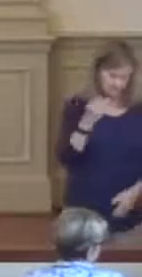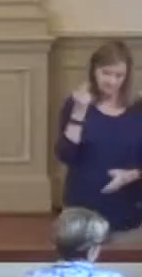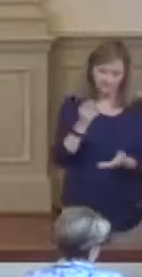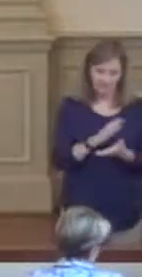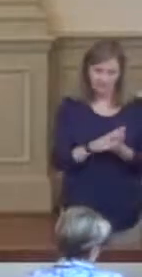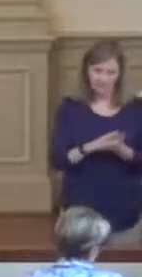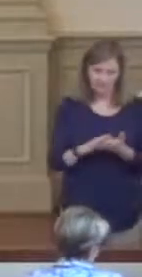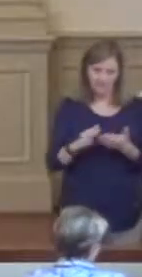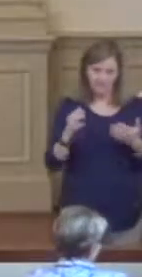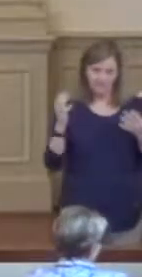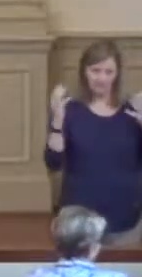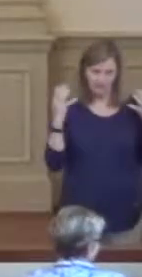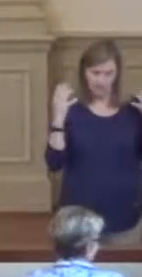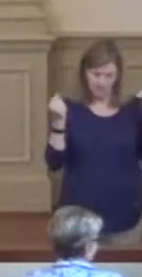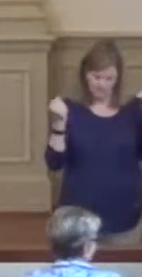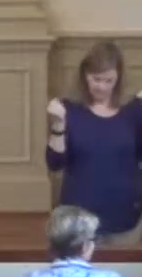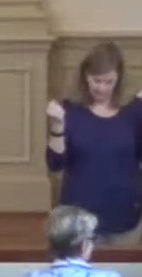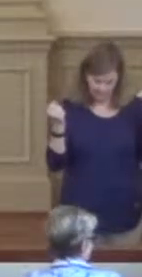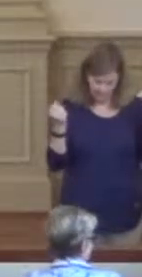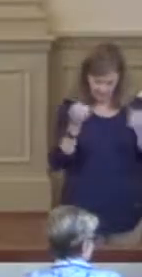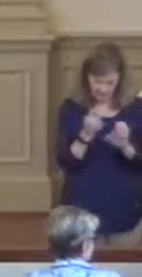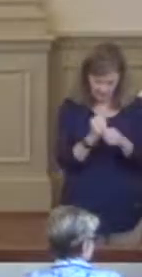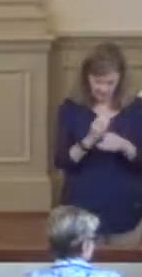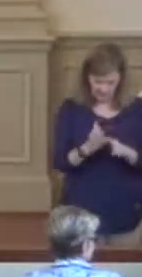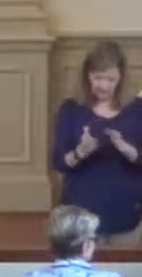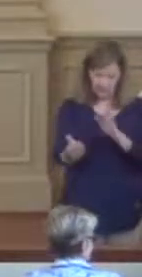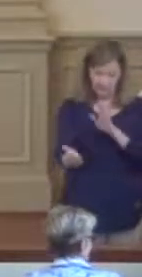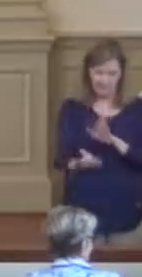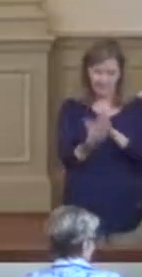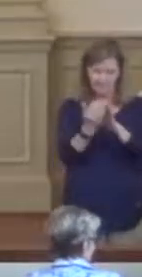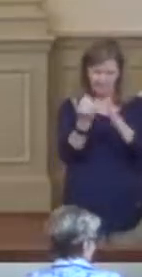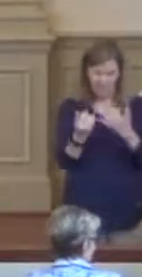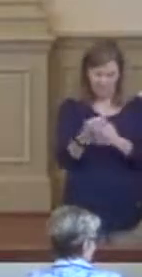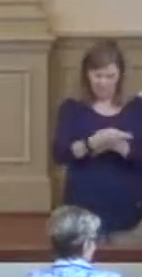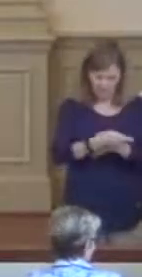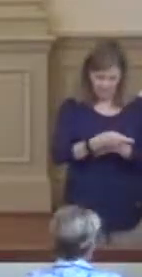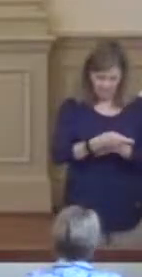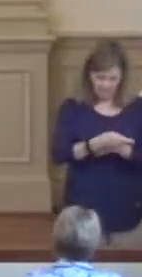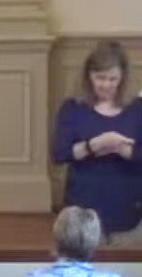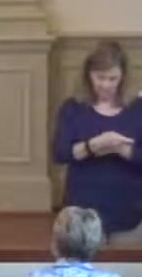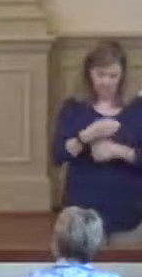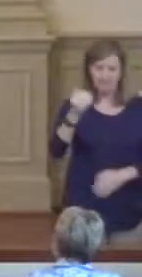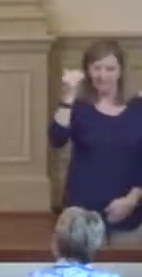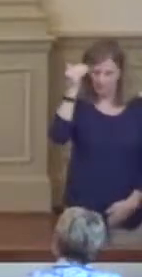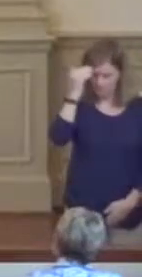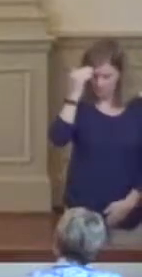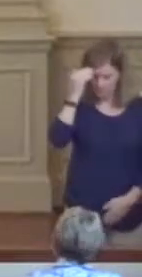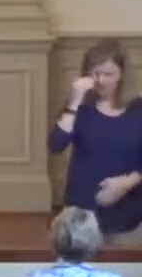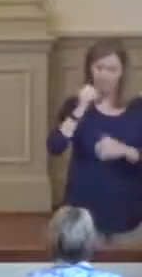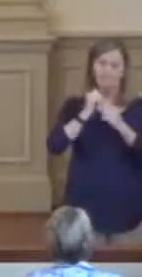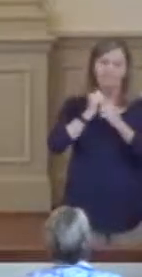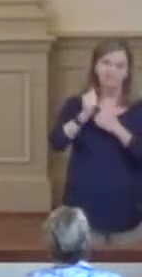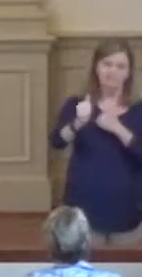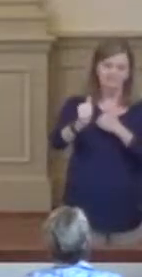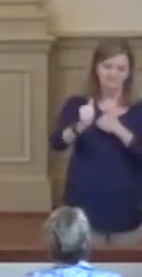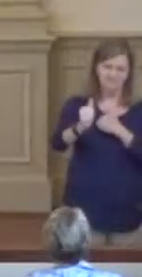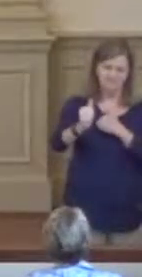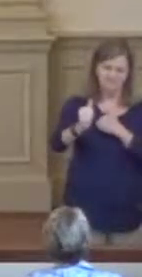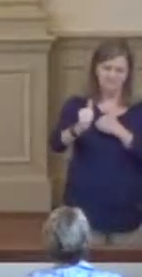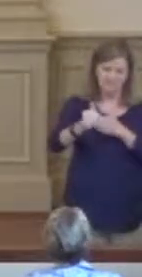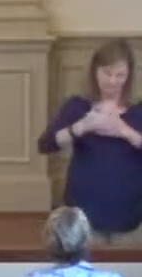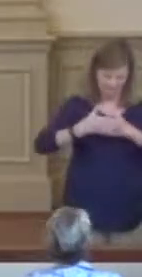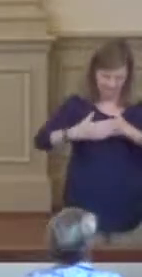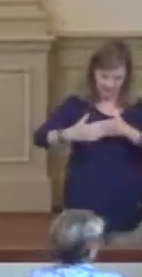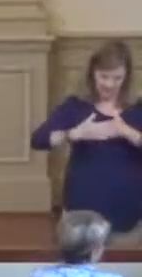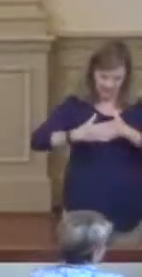Holy and almighty creator of heaven and earth, we come before you in this moment, aware of the distance of the gap